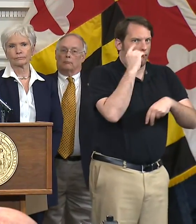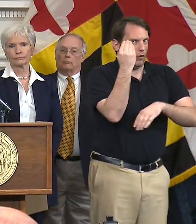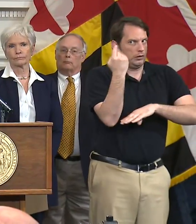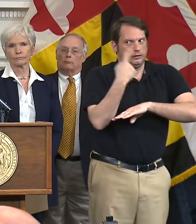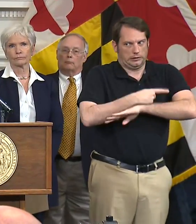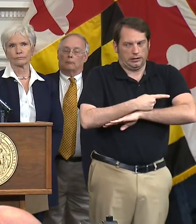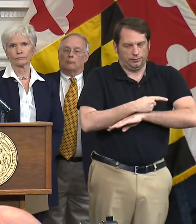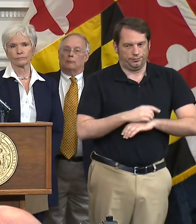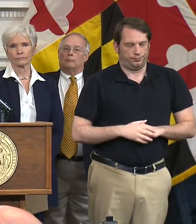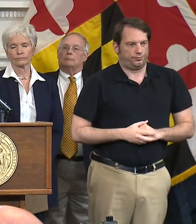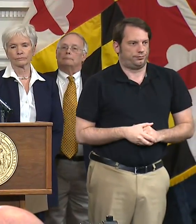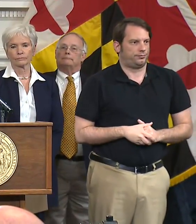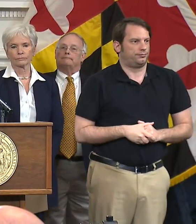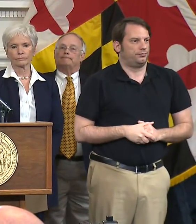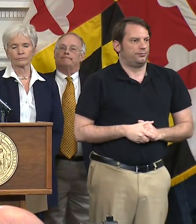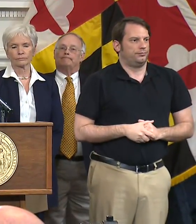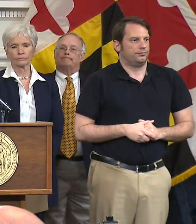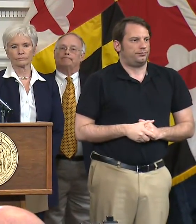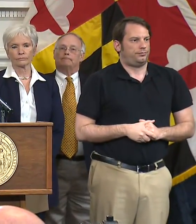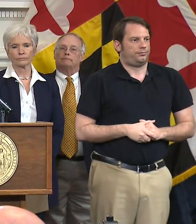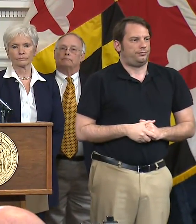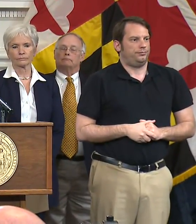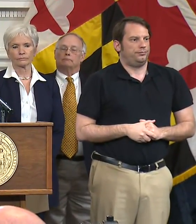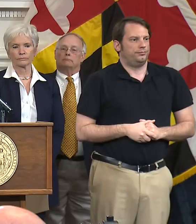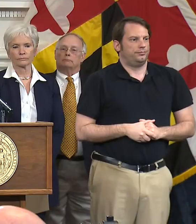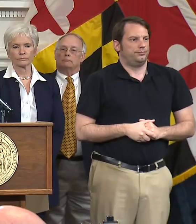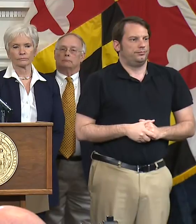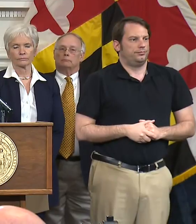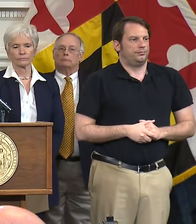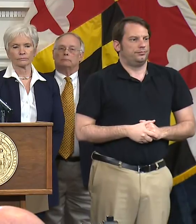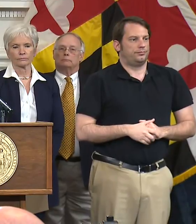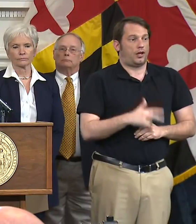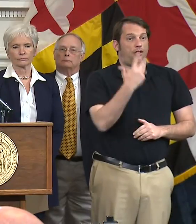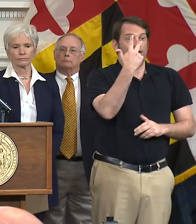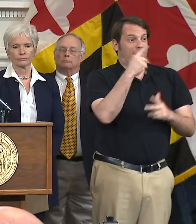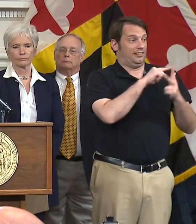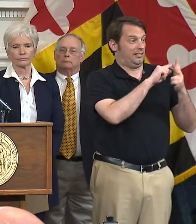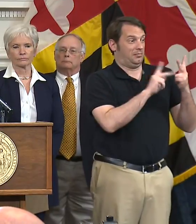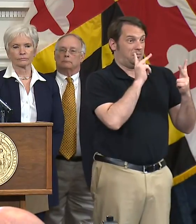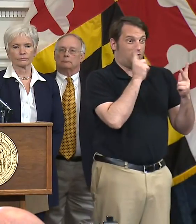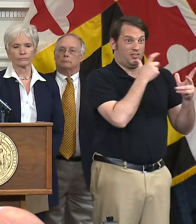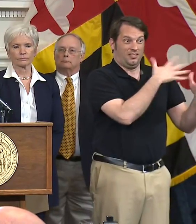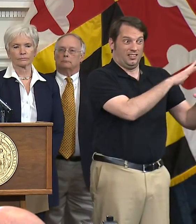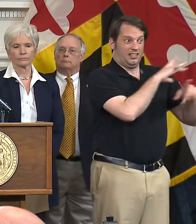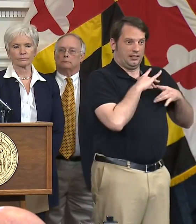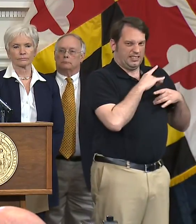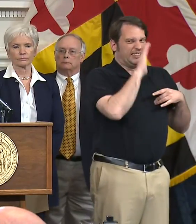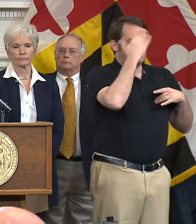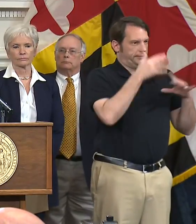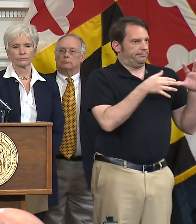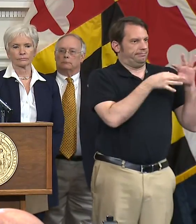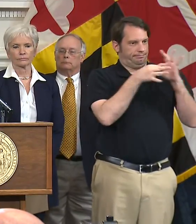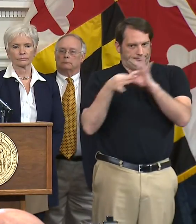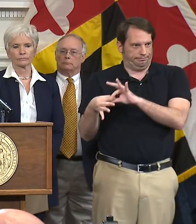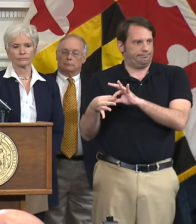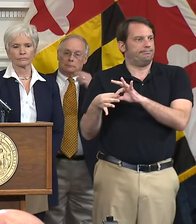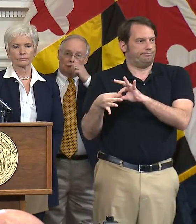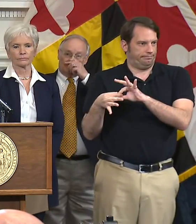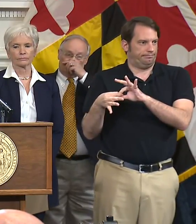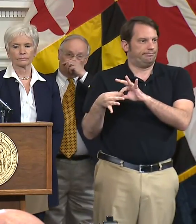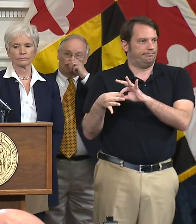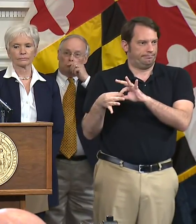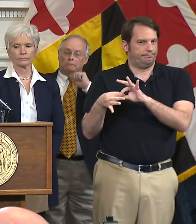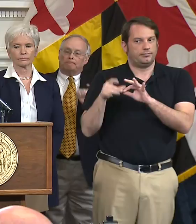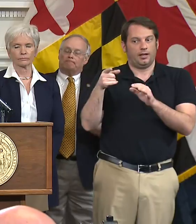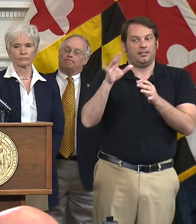appear to be linked to six confirmed coronavirus cases in Texas.